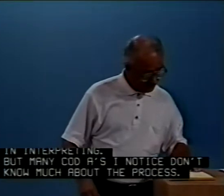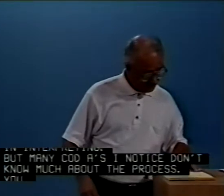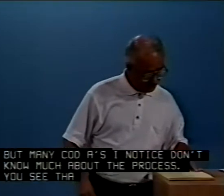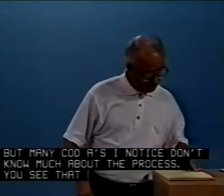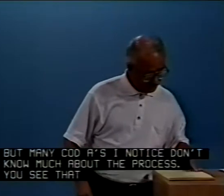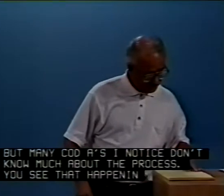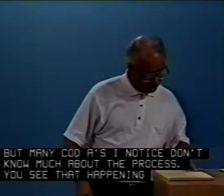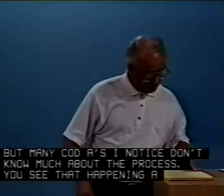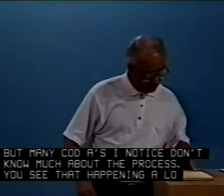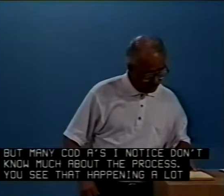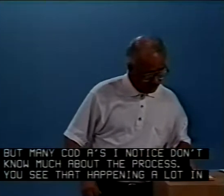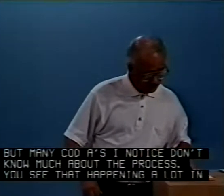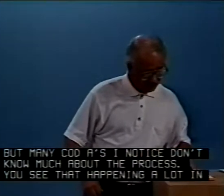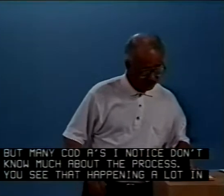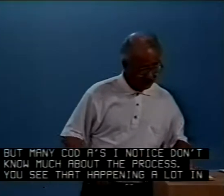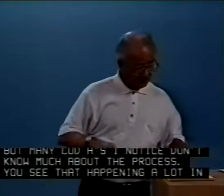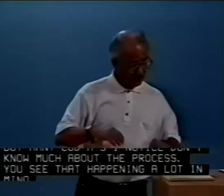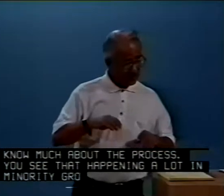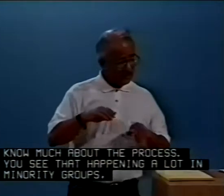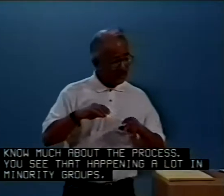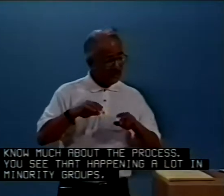the Spanish-speaking community.